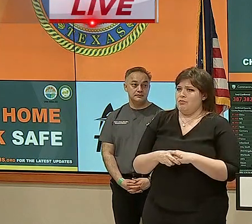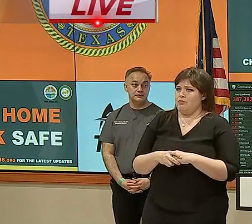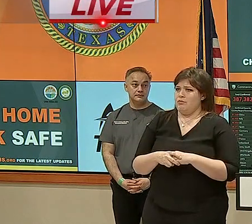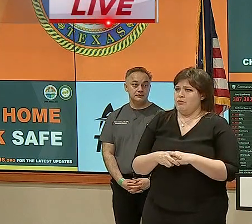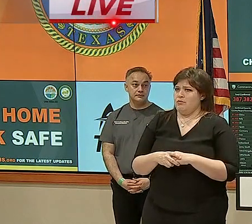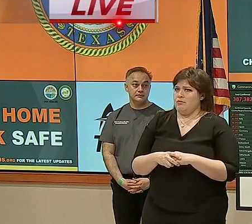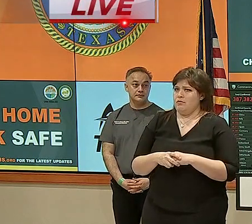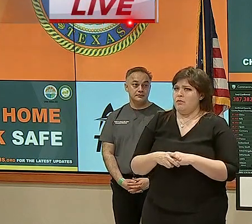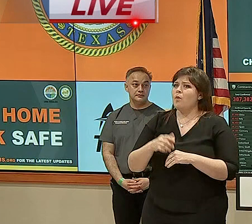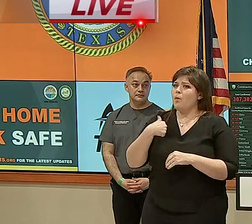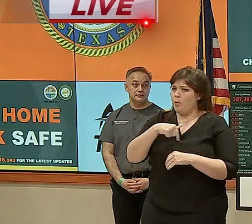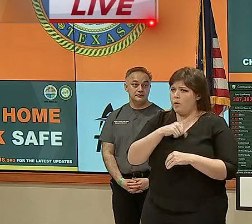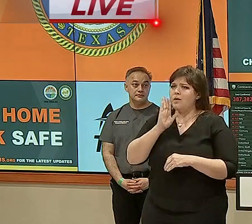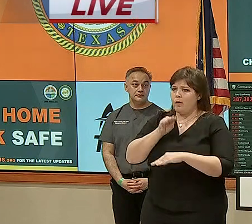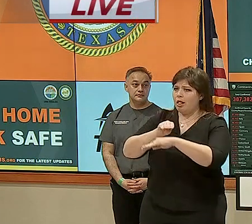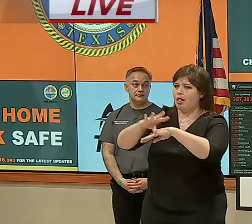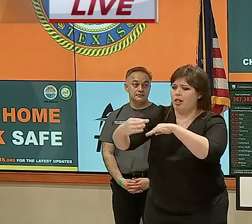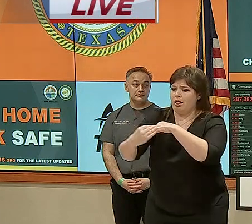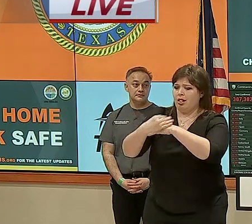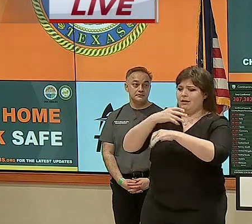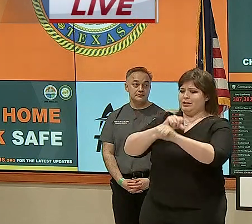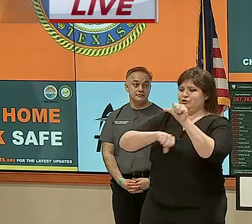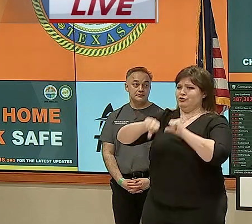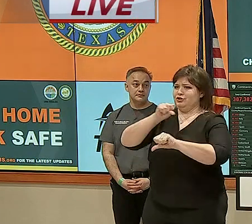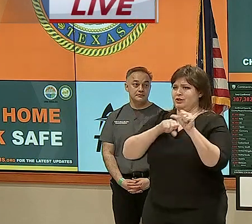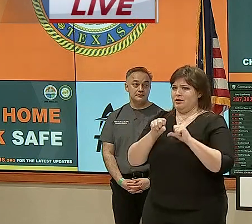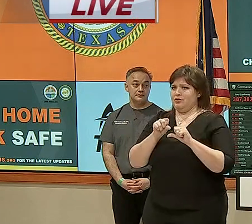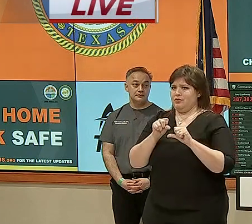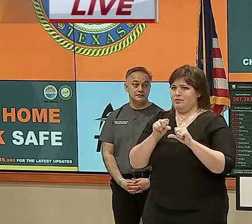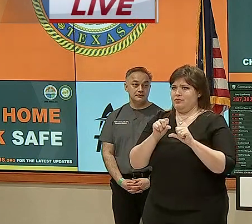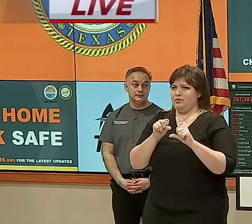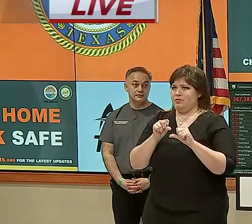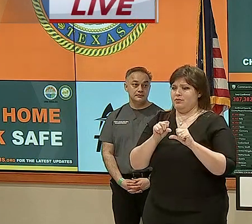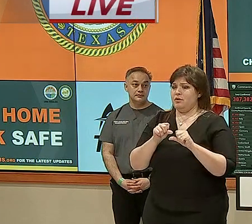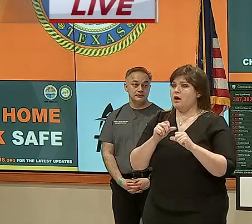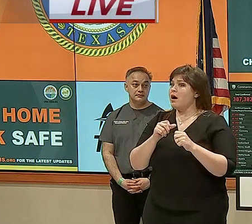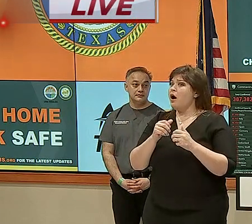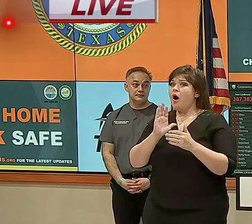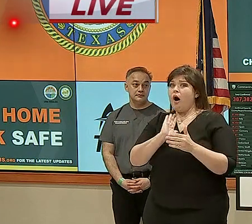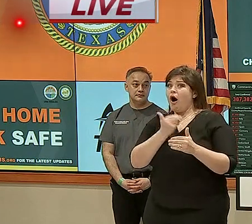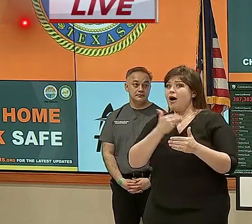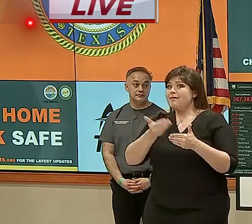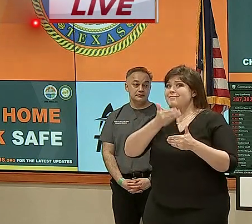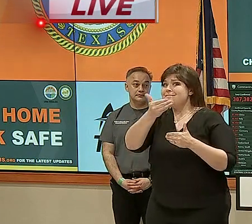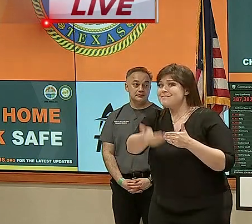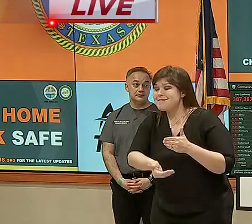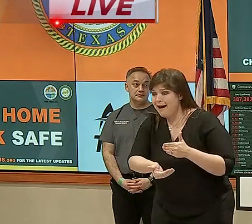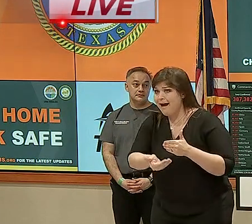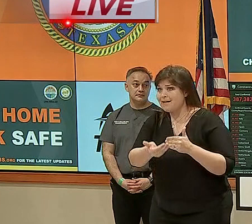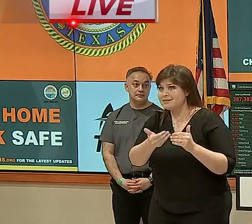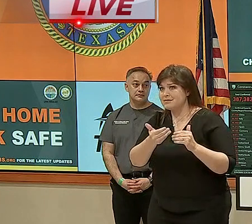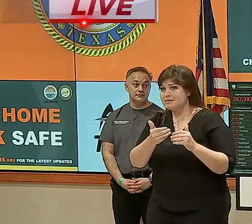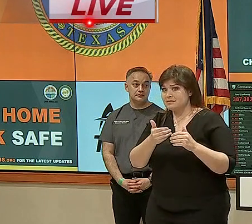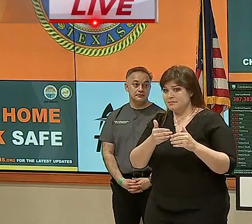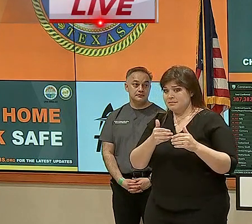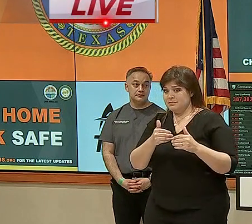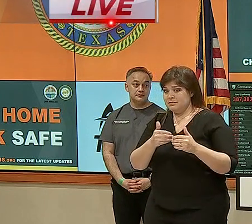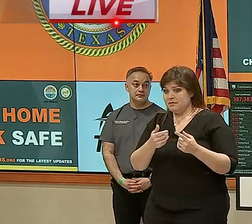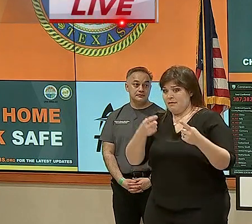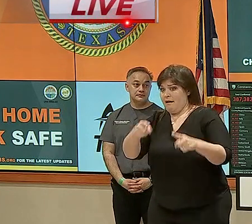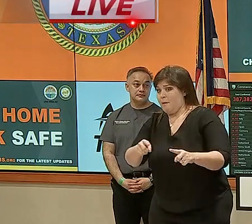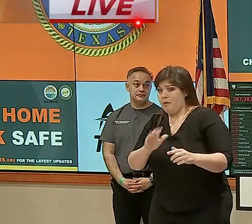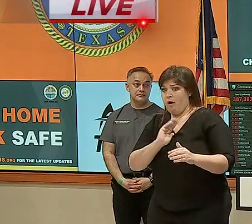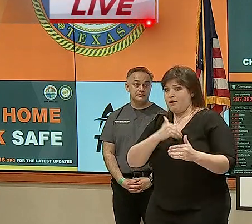large part, will depend on how we now change our behavior to recognize the crisis that we are